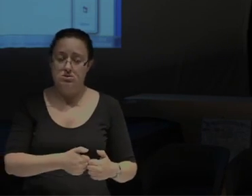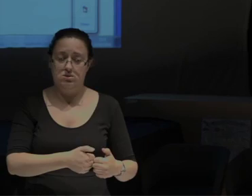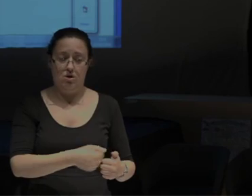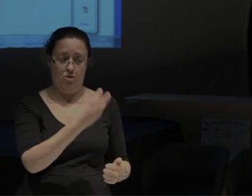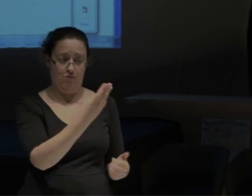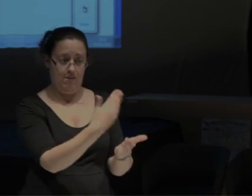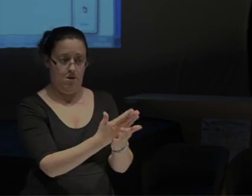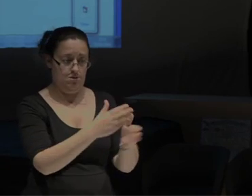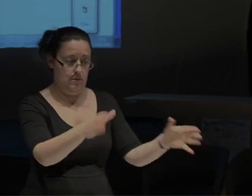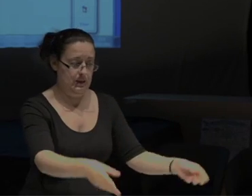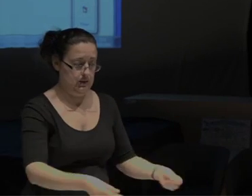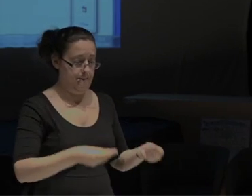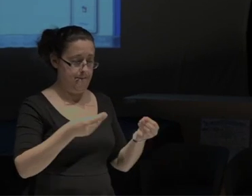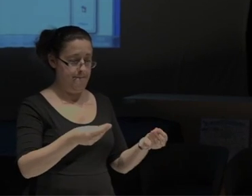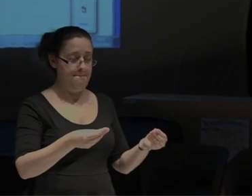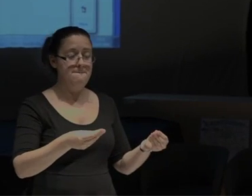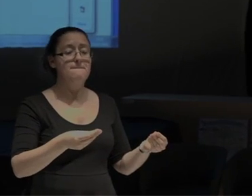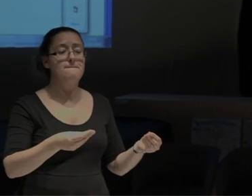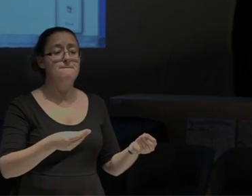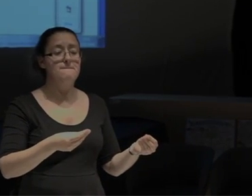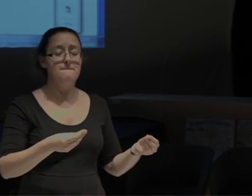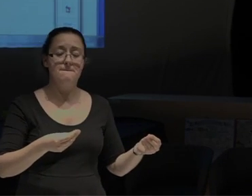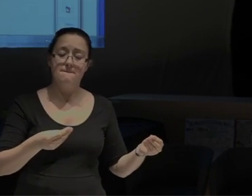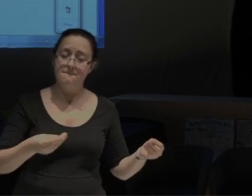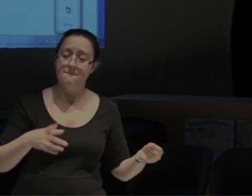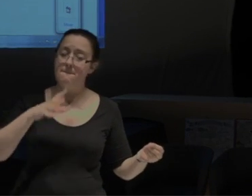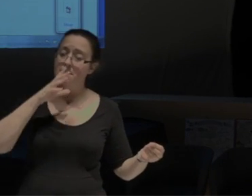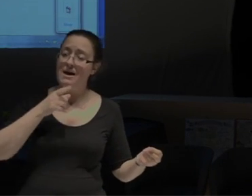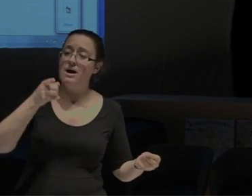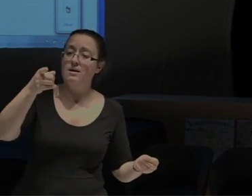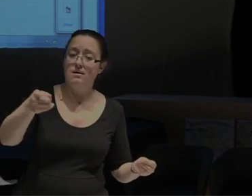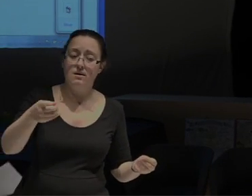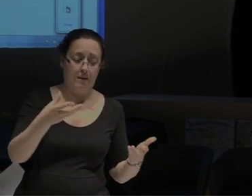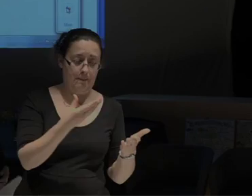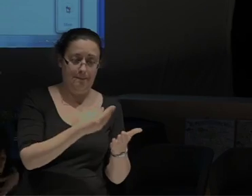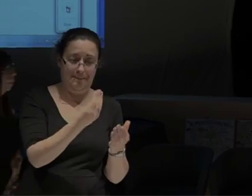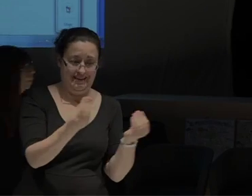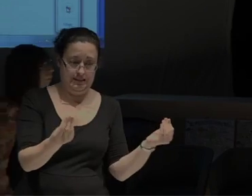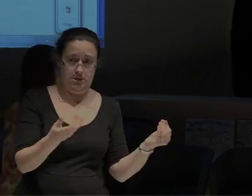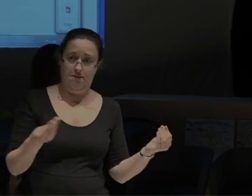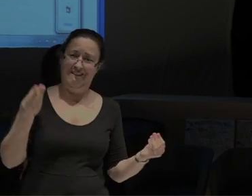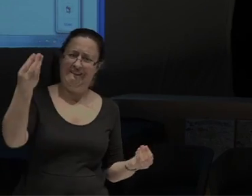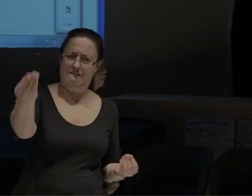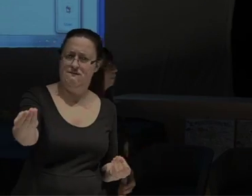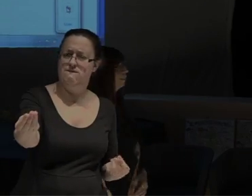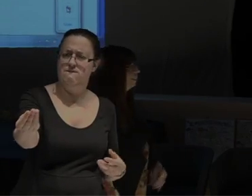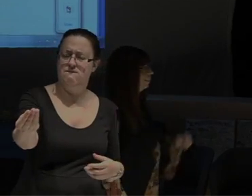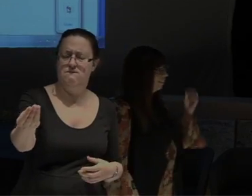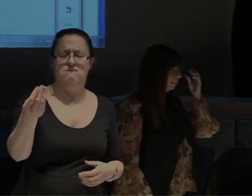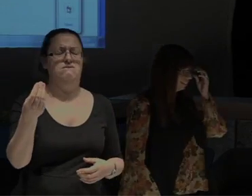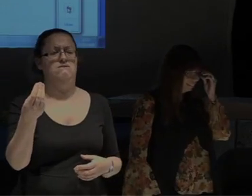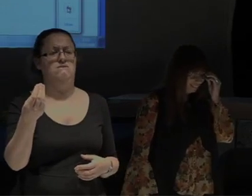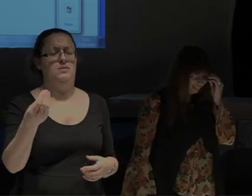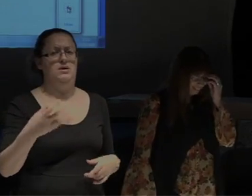3 pieces and said, go over to the man over there and give him the pieces. And I thought, okay. So